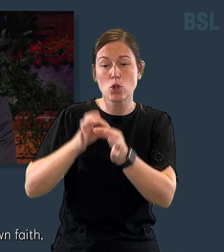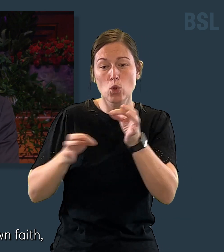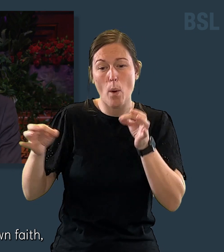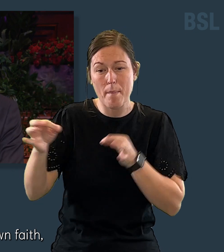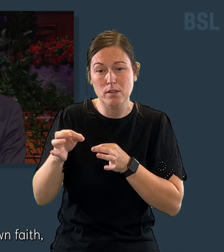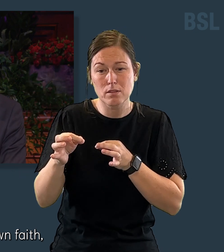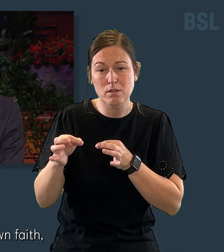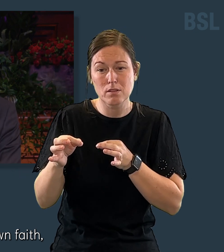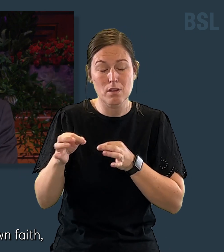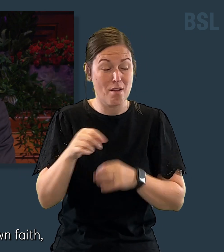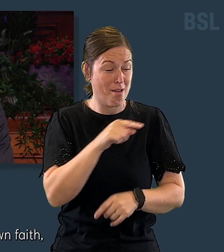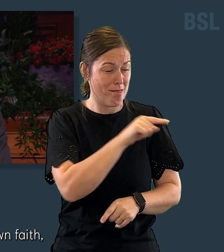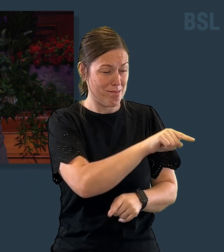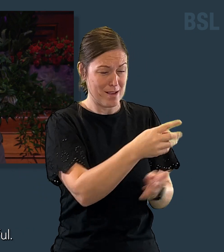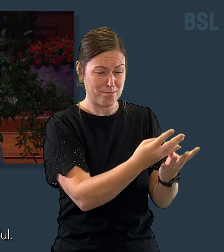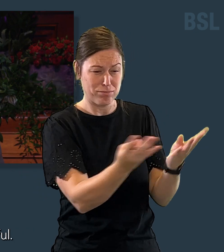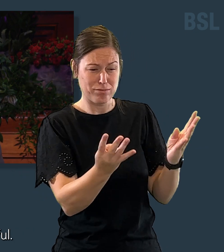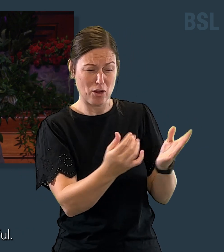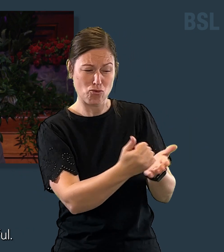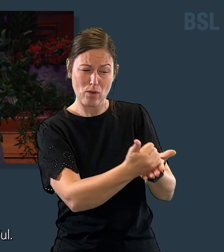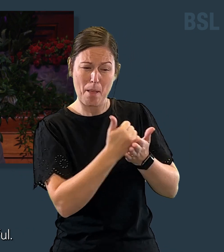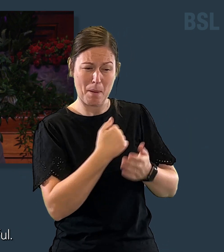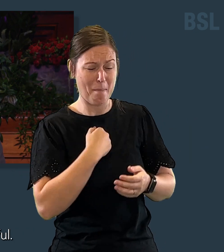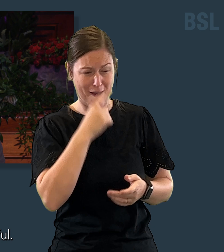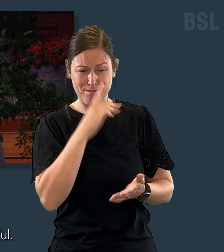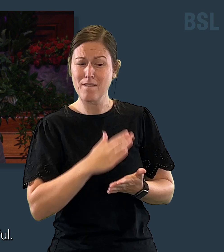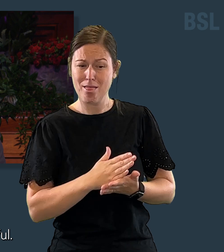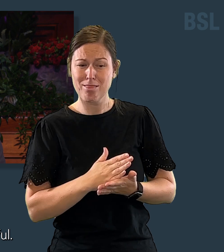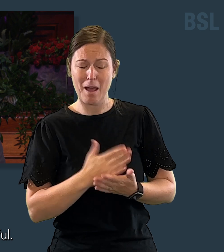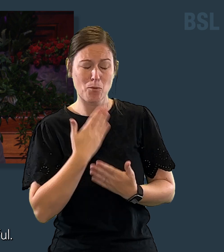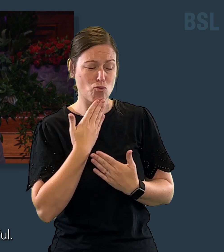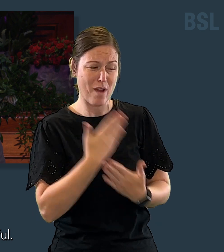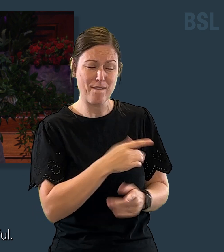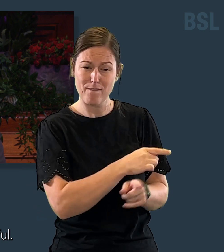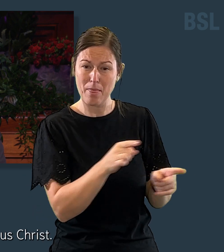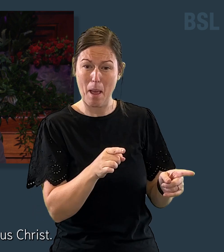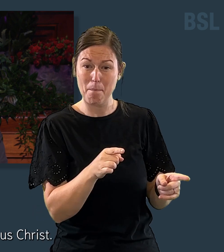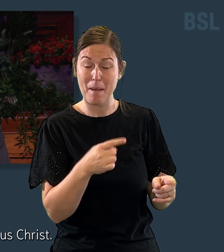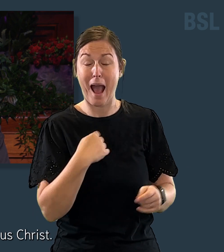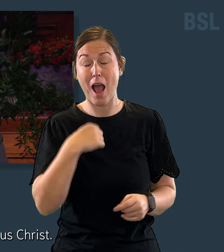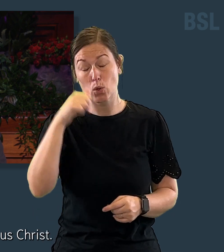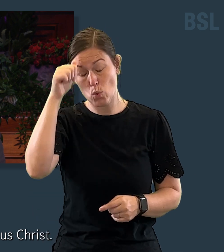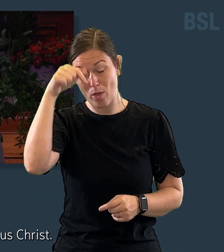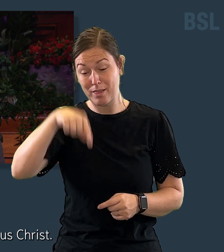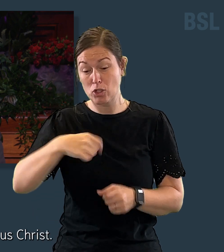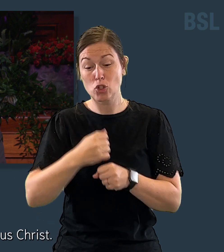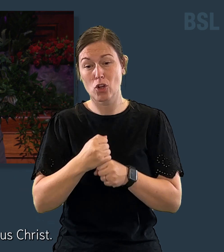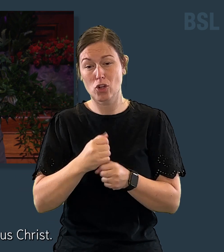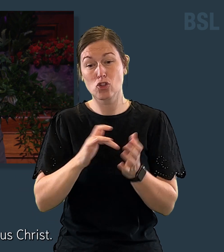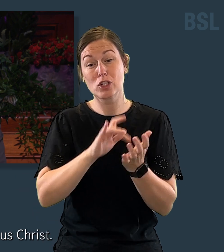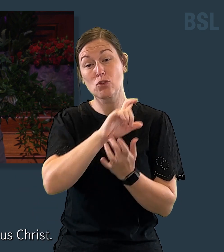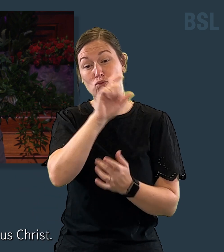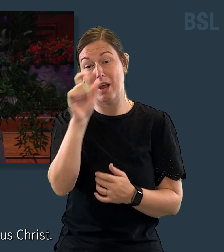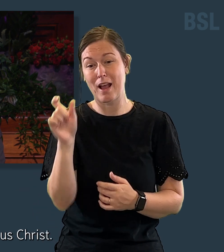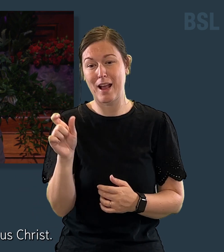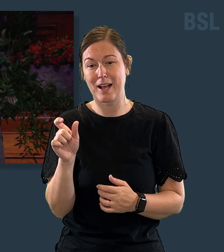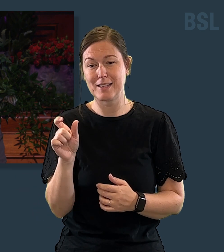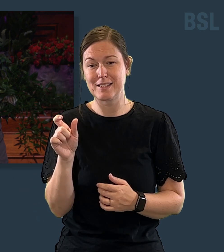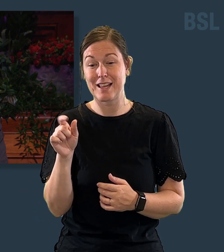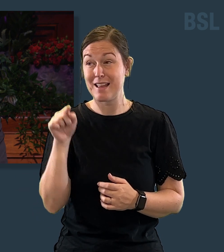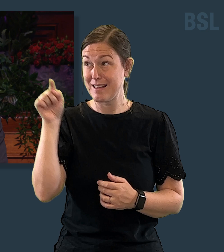These people strengthen my own faith, and for that I am deeply grateful. I know this is the Church of Jesus Christ.